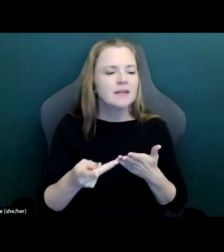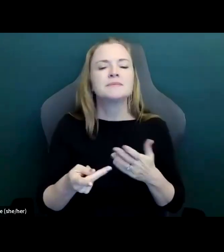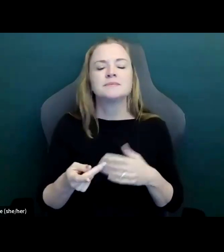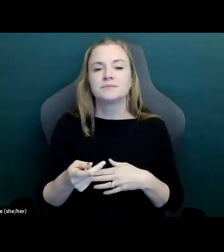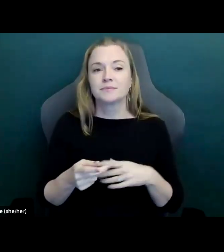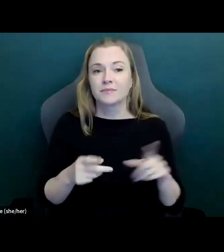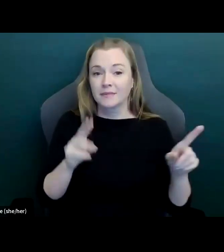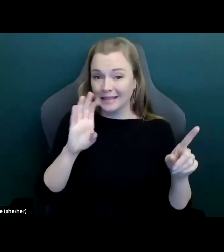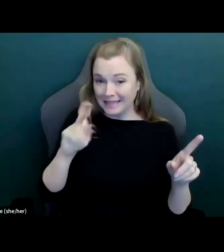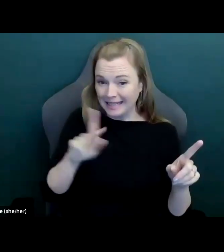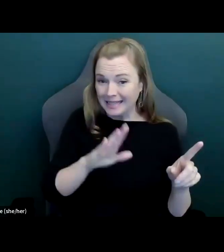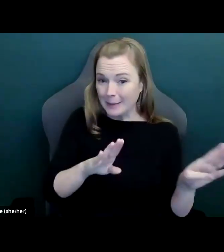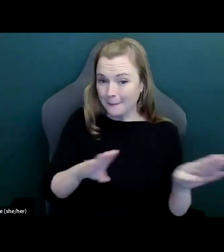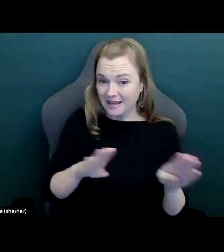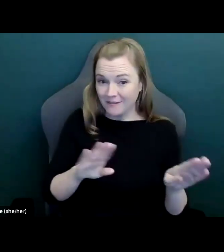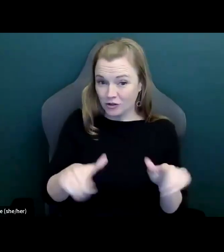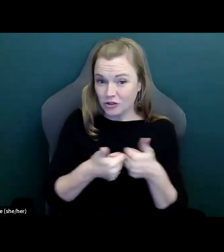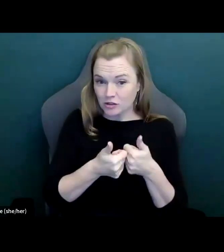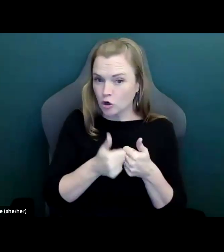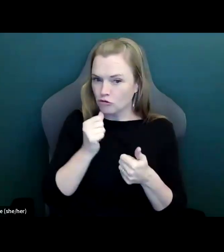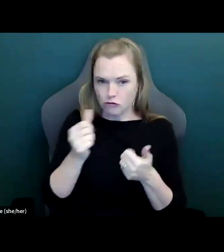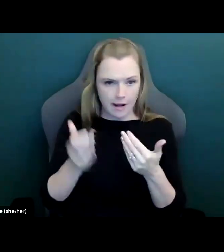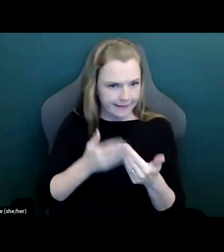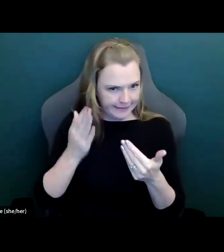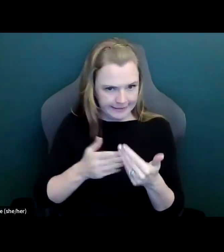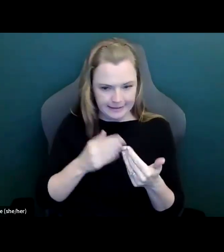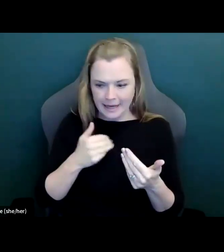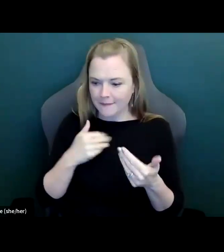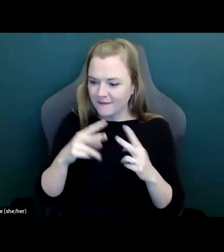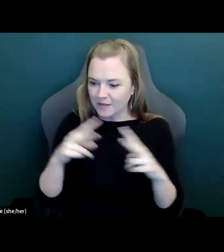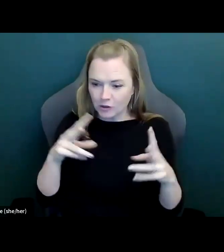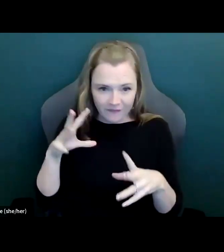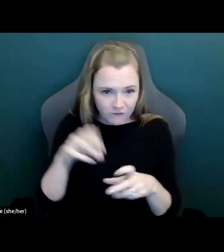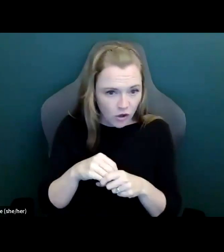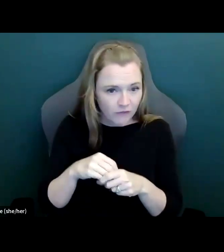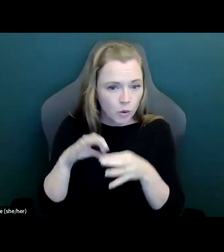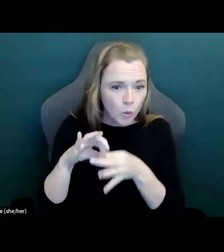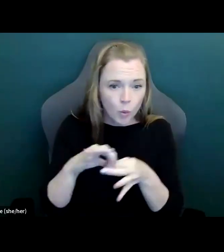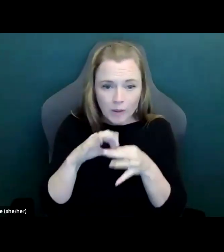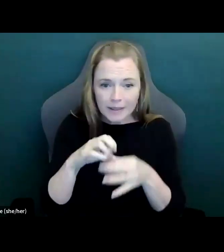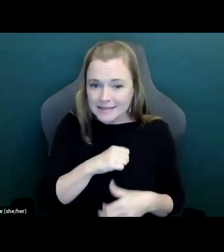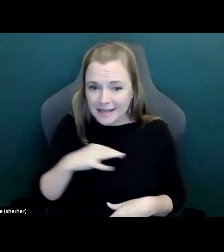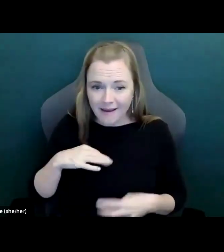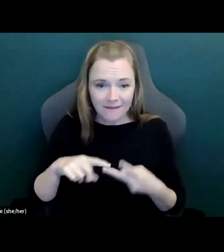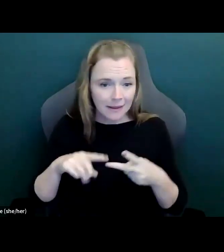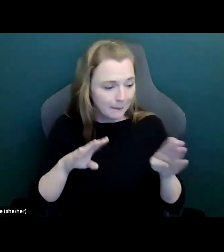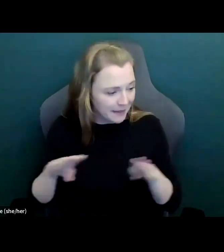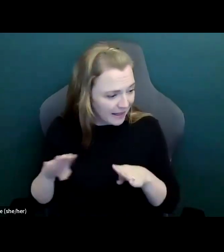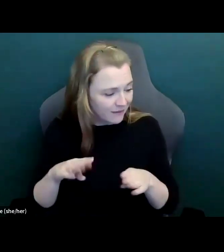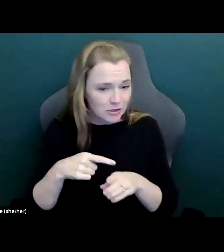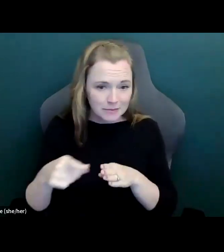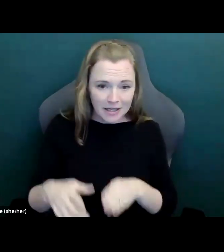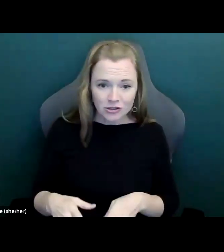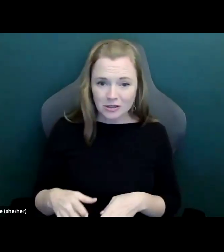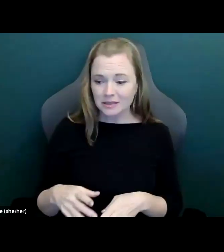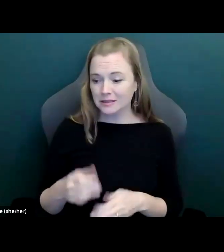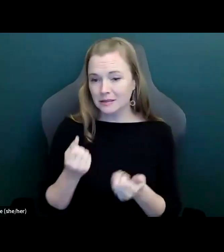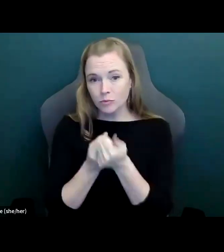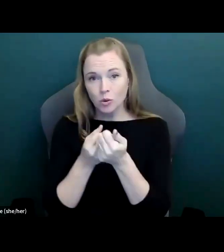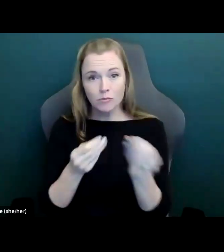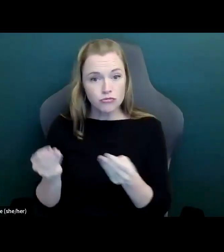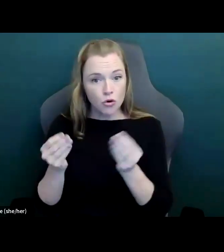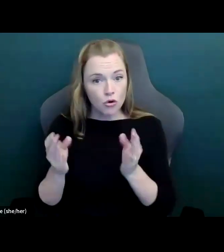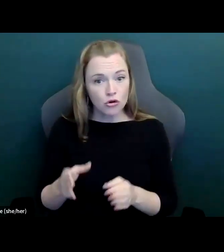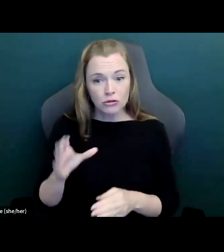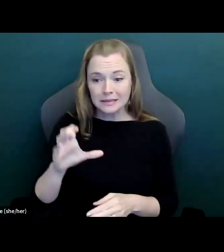not easy, and I am very involved in coordinating his staff, behavior specialists, support brokers, CCS, etc., which